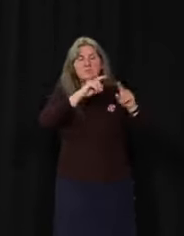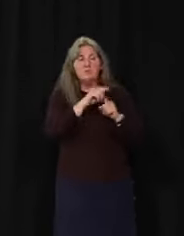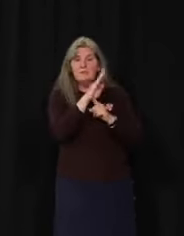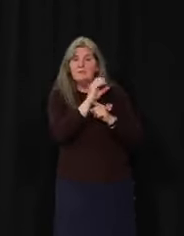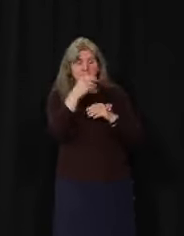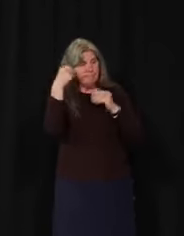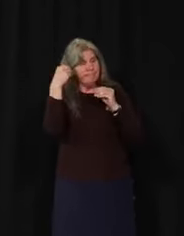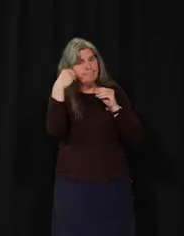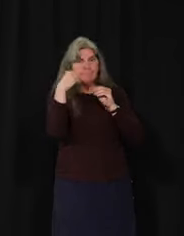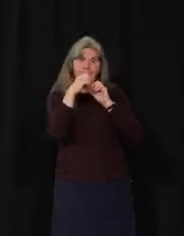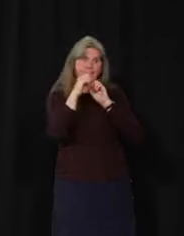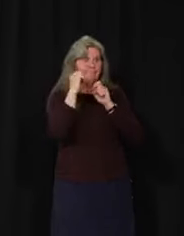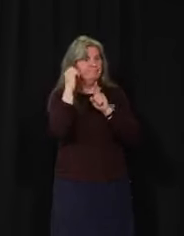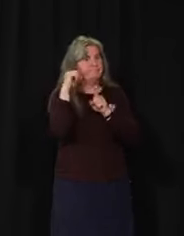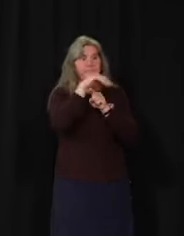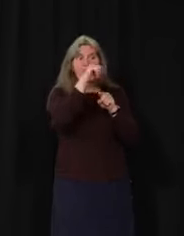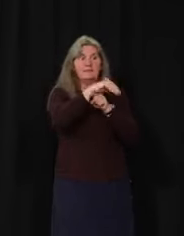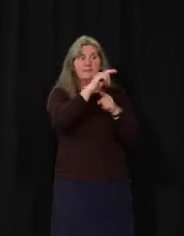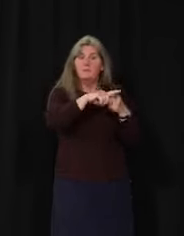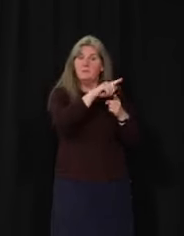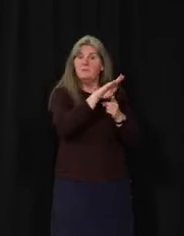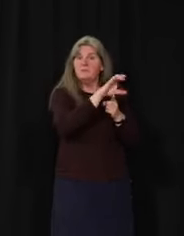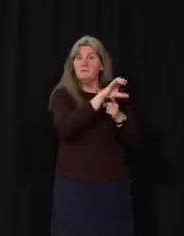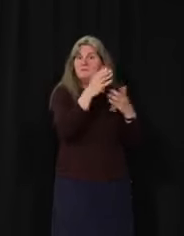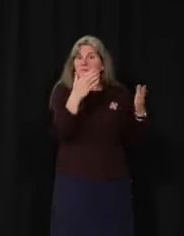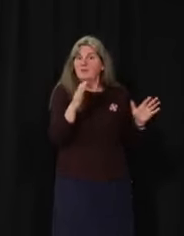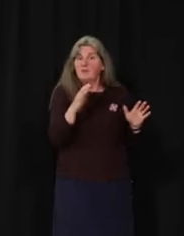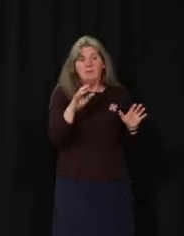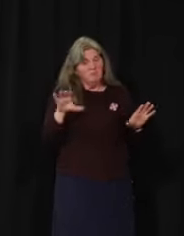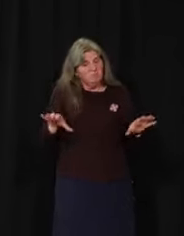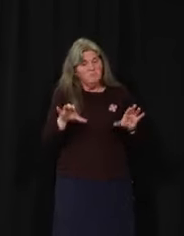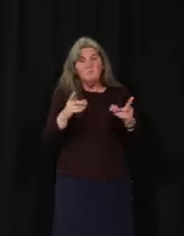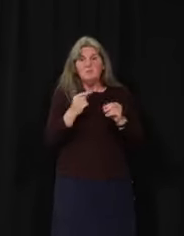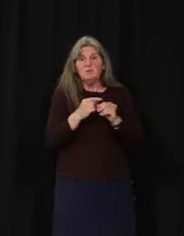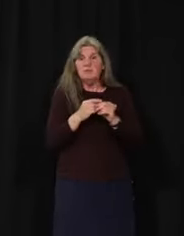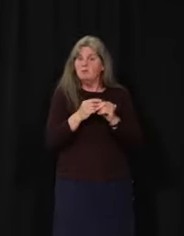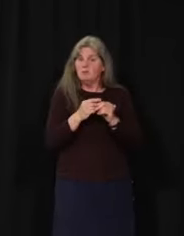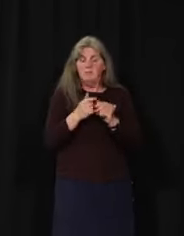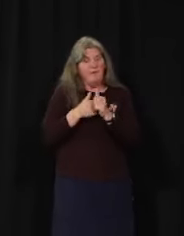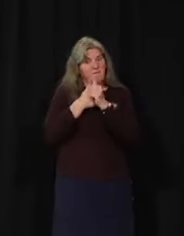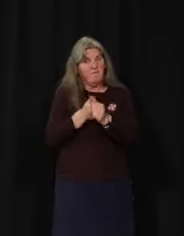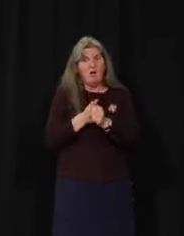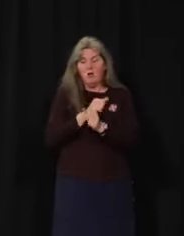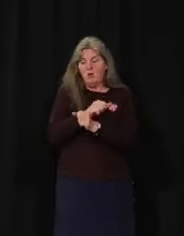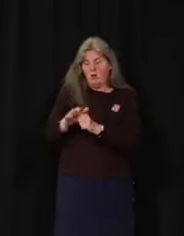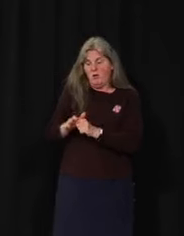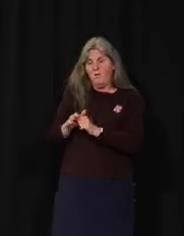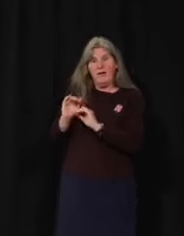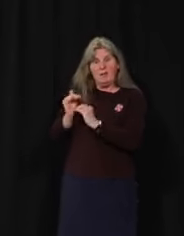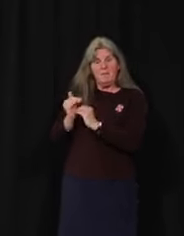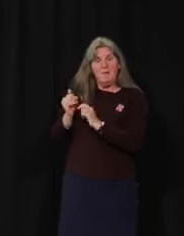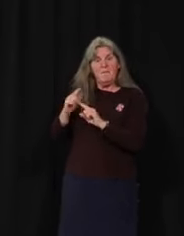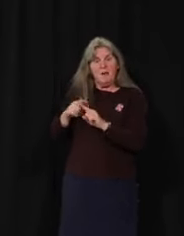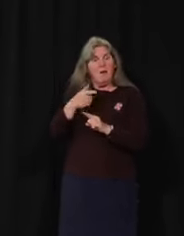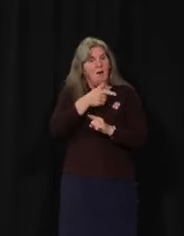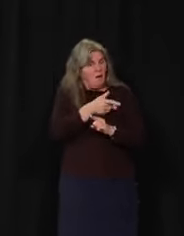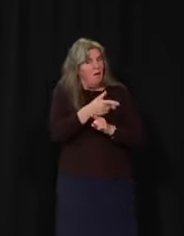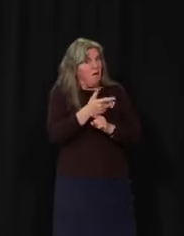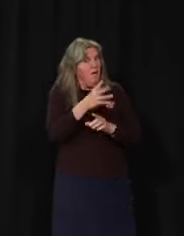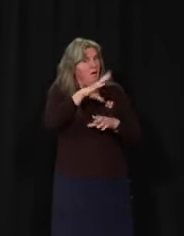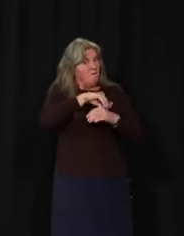for example. That work was done in earnest, knowing that we're following the epidemiology. And when we started